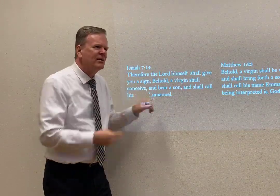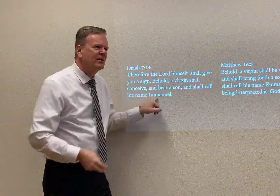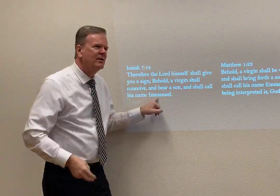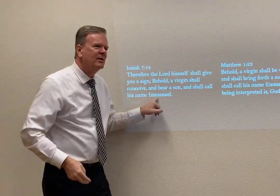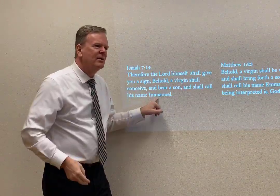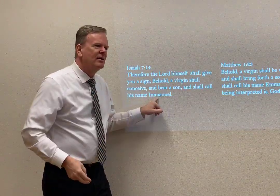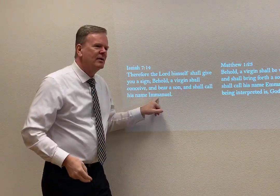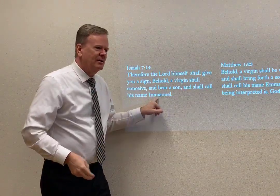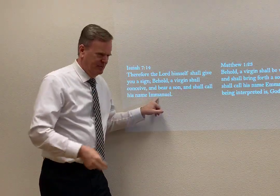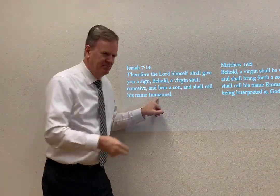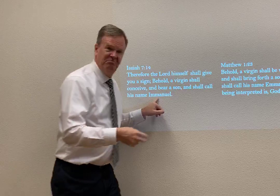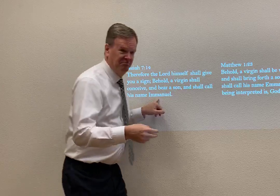Emmanuel. What does that mean?